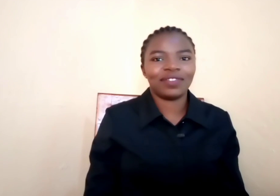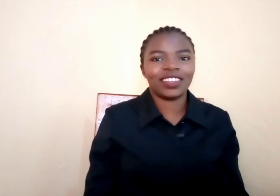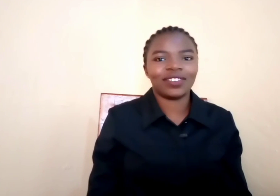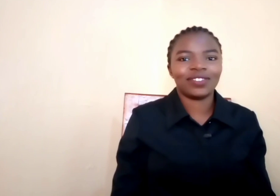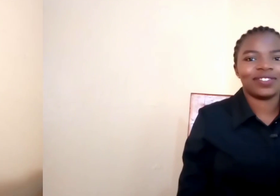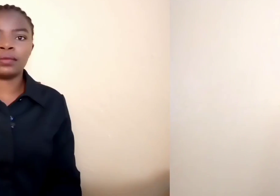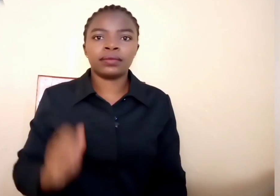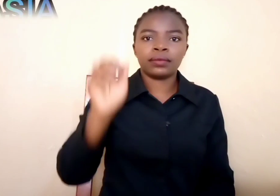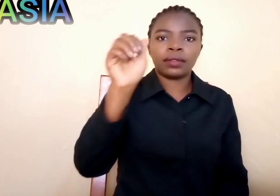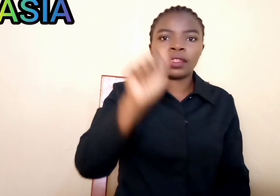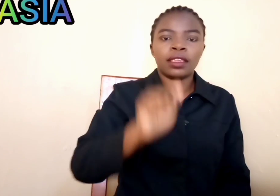video.